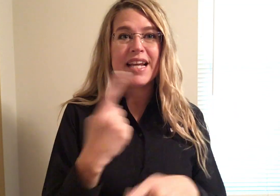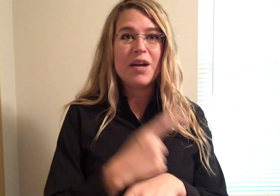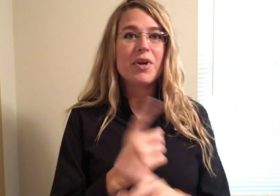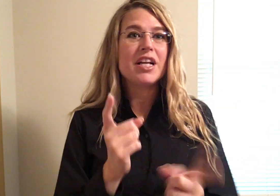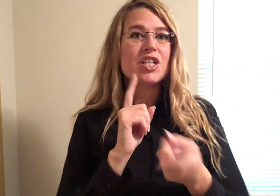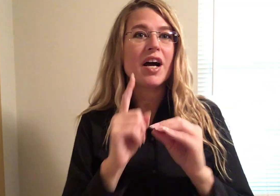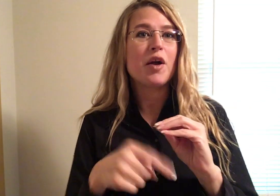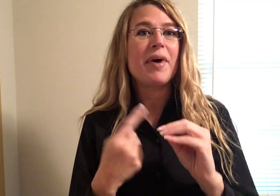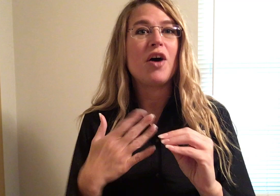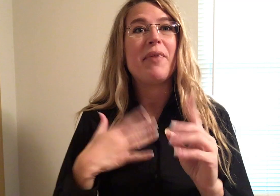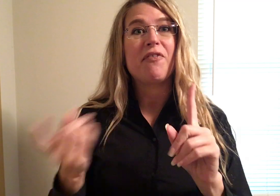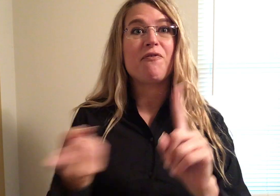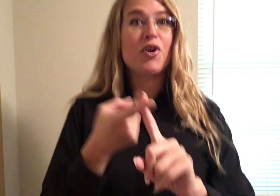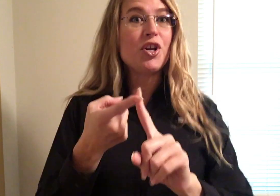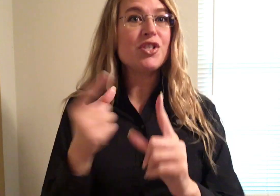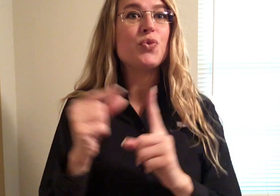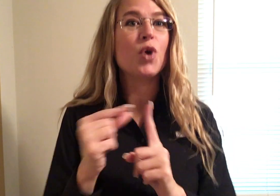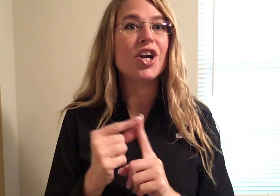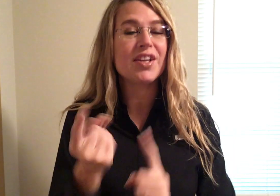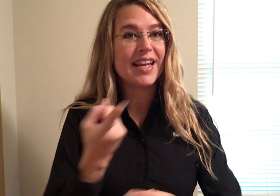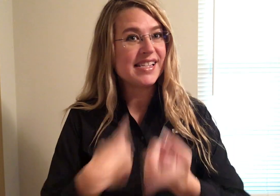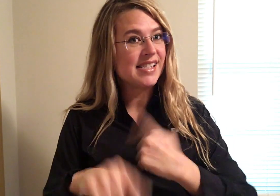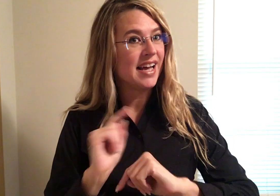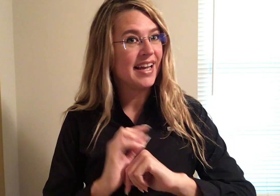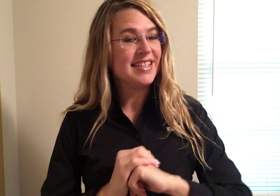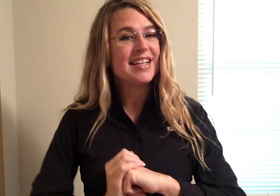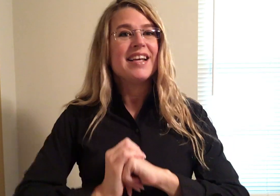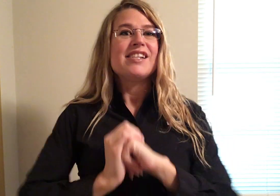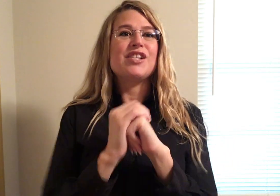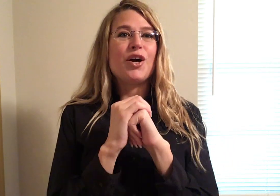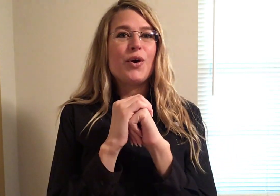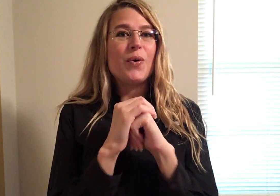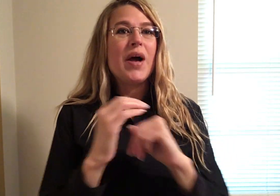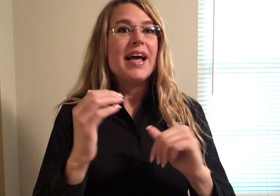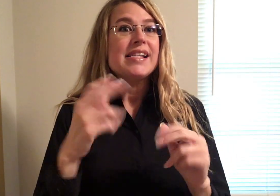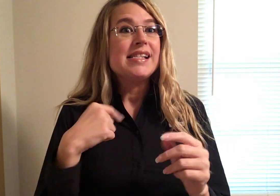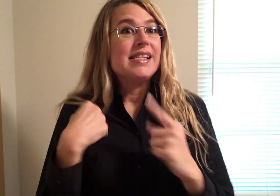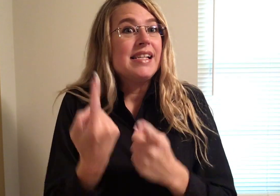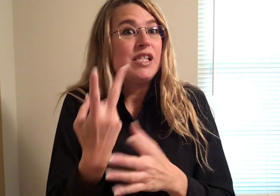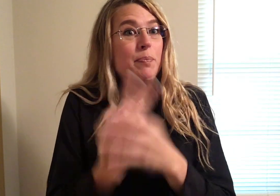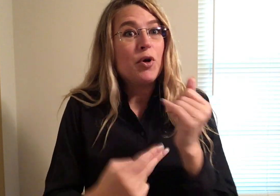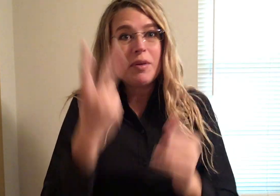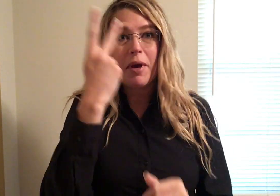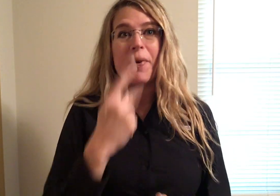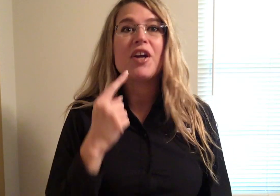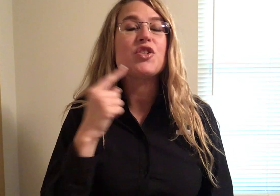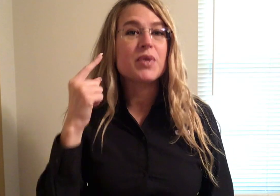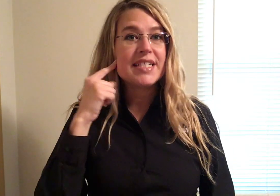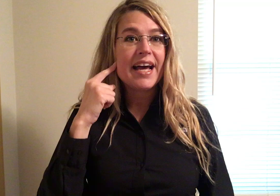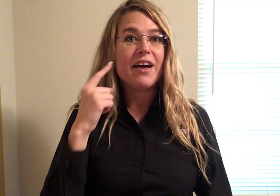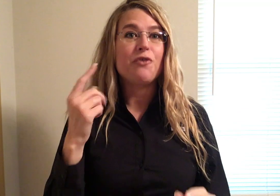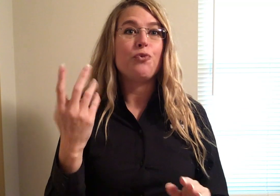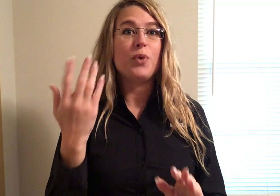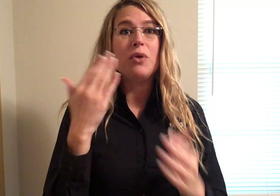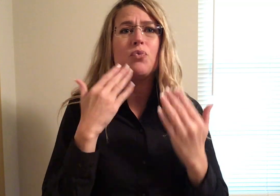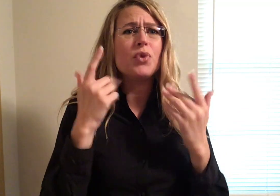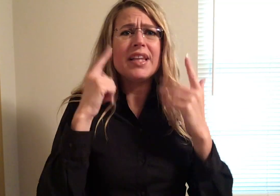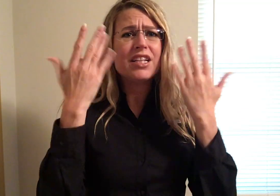we're going to talk about my first word that I signed. So since both of my parents were deaf, we really